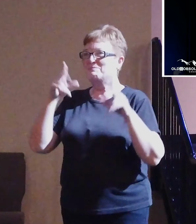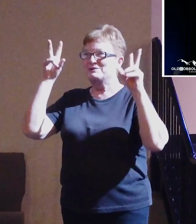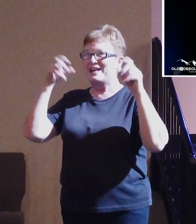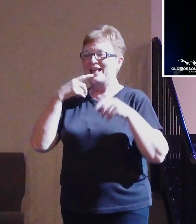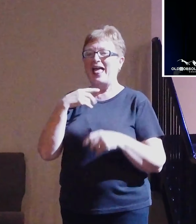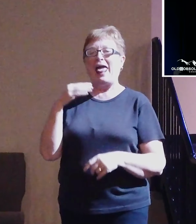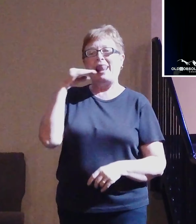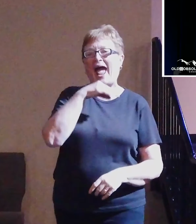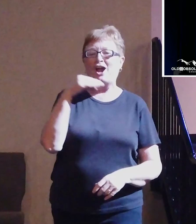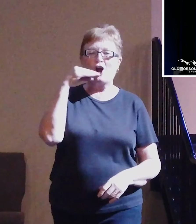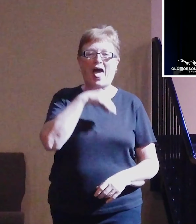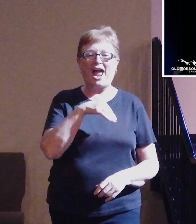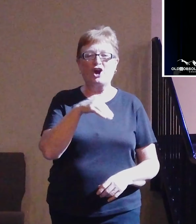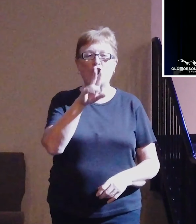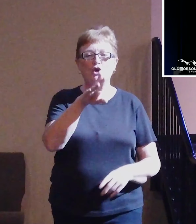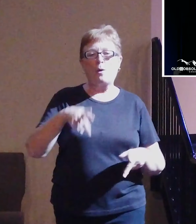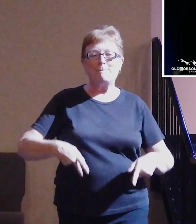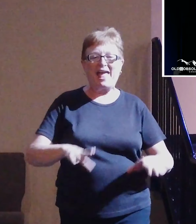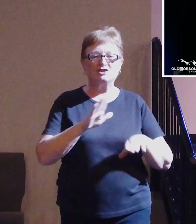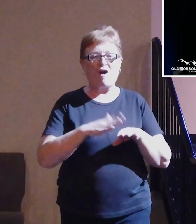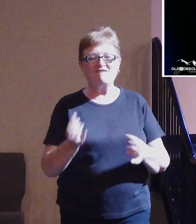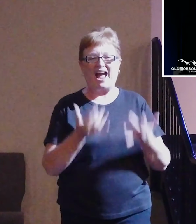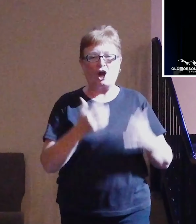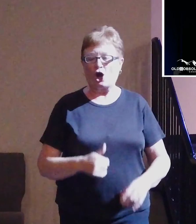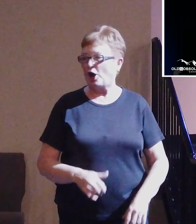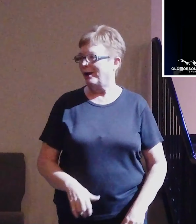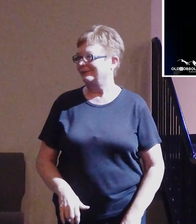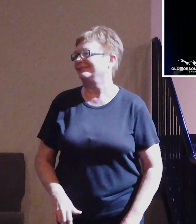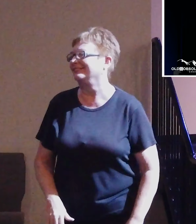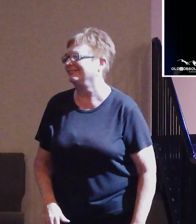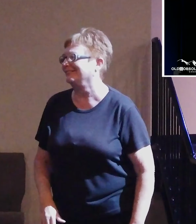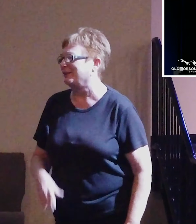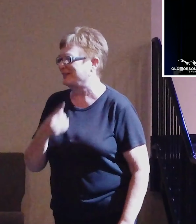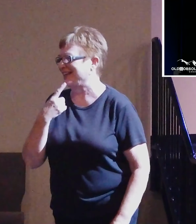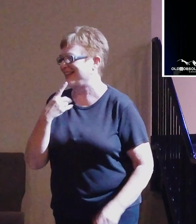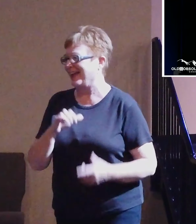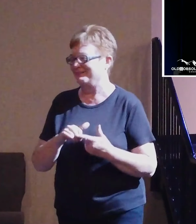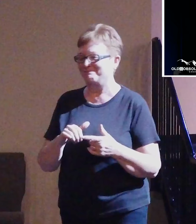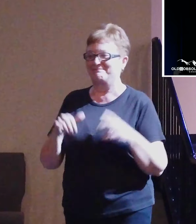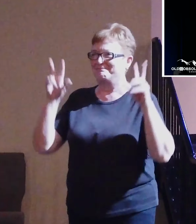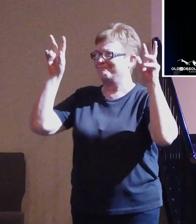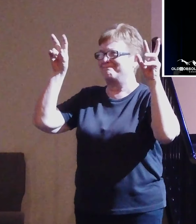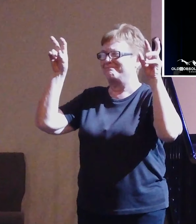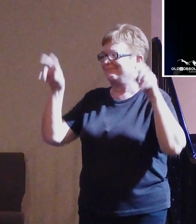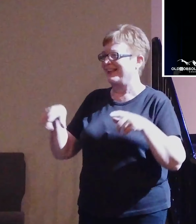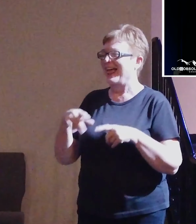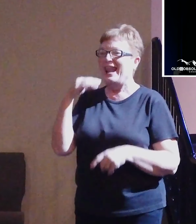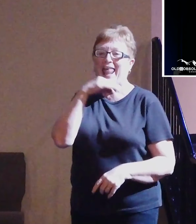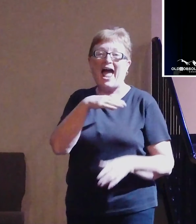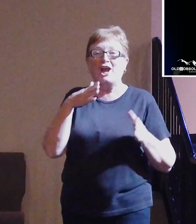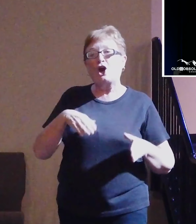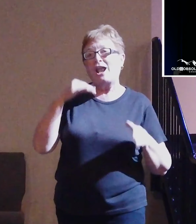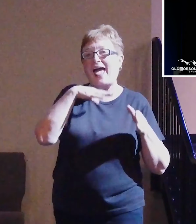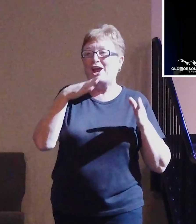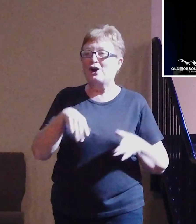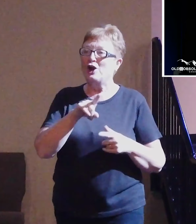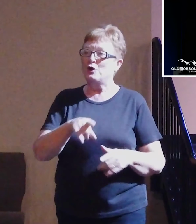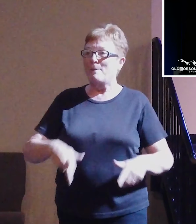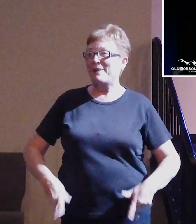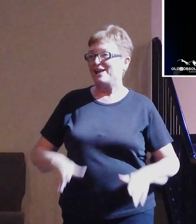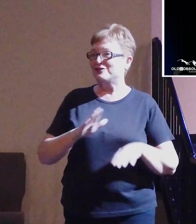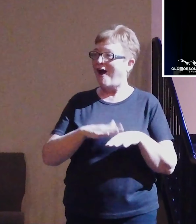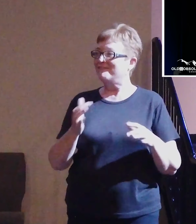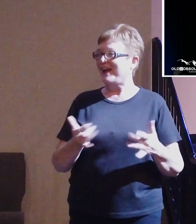This often extends into adulthood and the lies are everywhere. Now usually they're subtle. They're